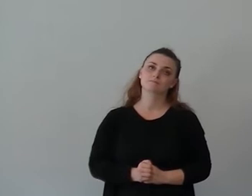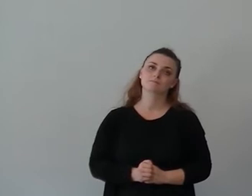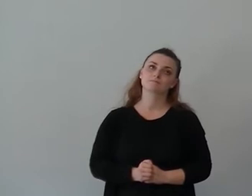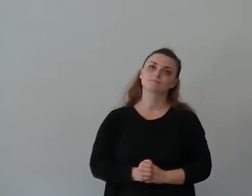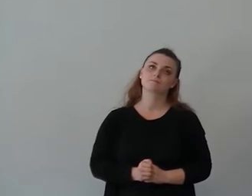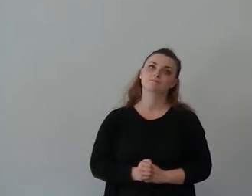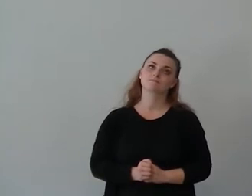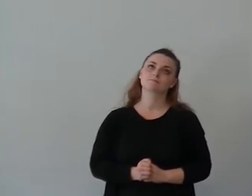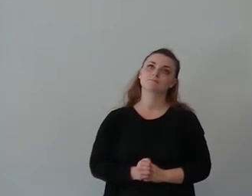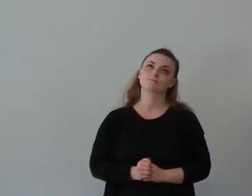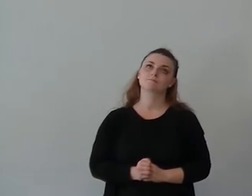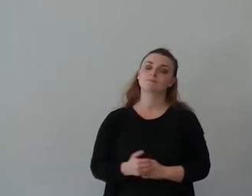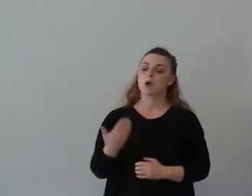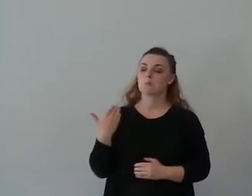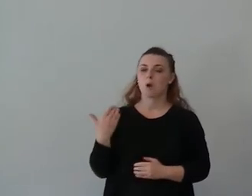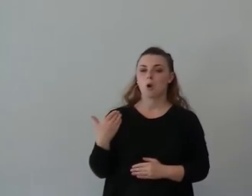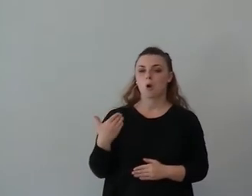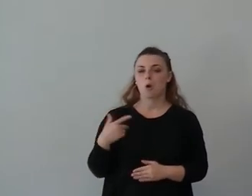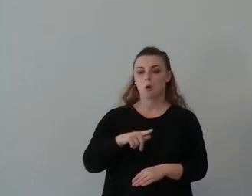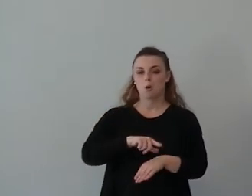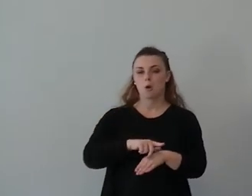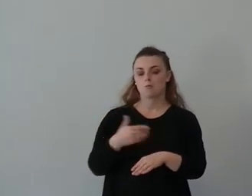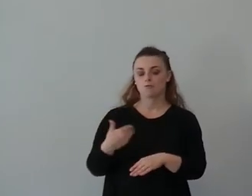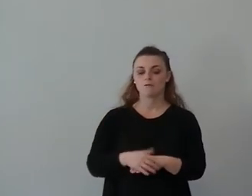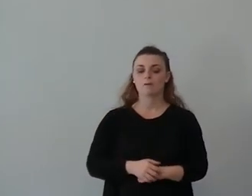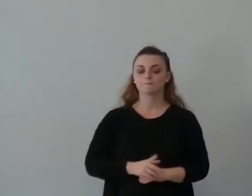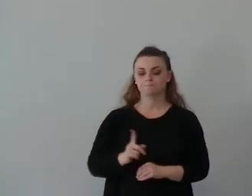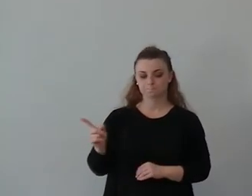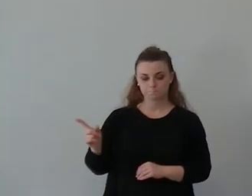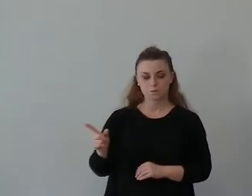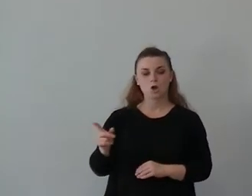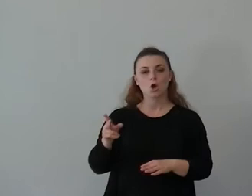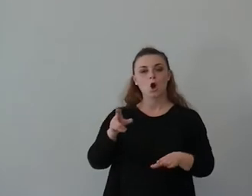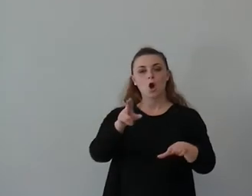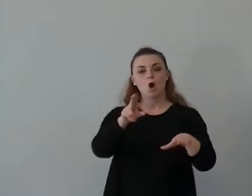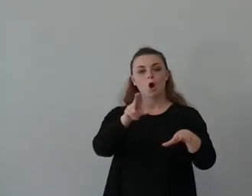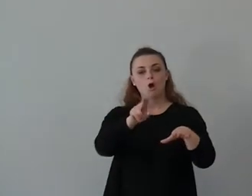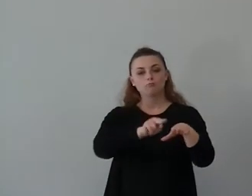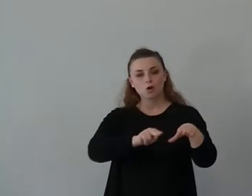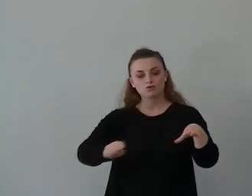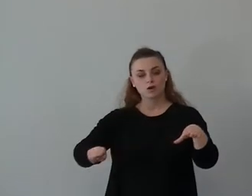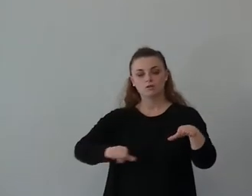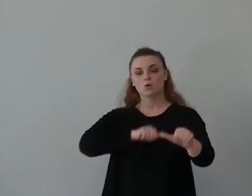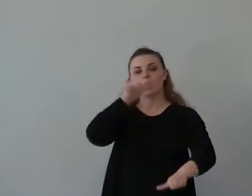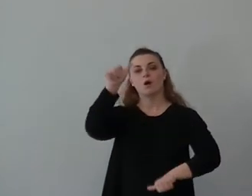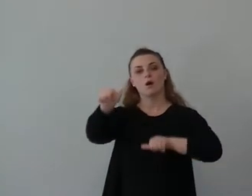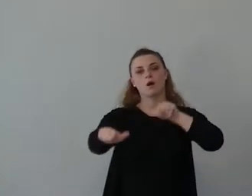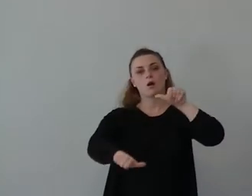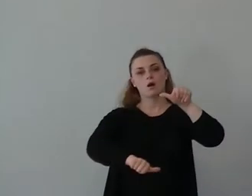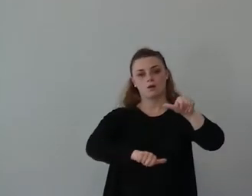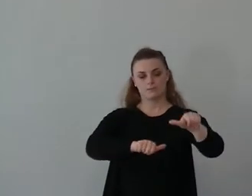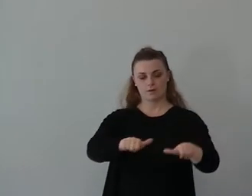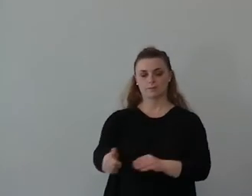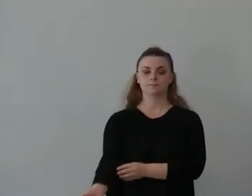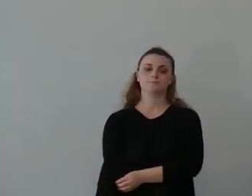ha cambiato il lavoro che sta preparando per me. He has told me that He is preparing new works in a new